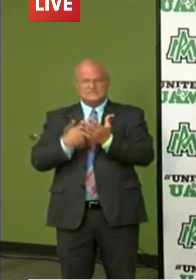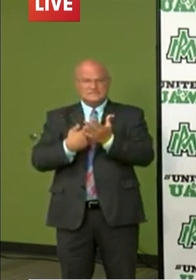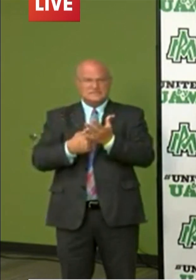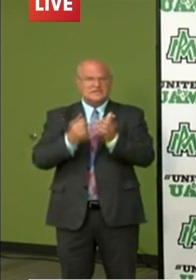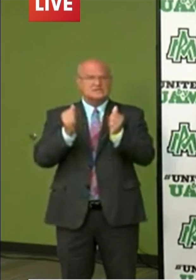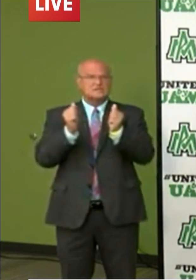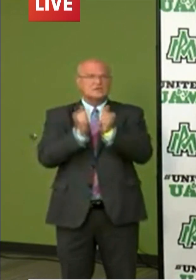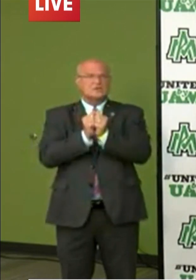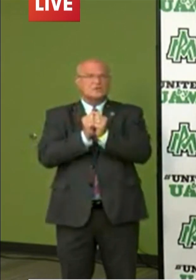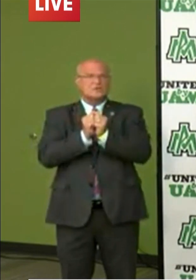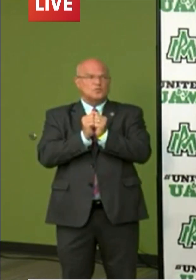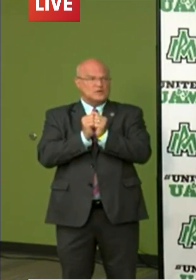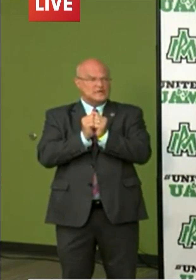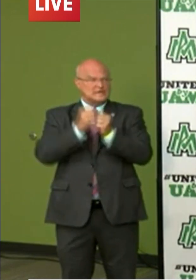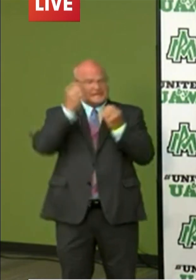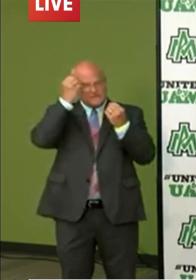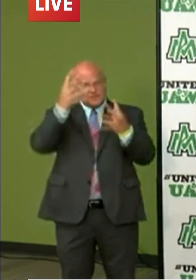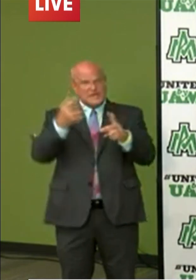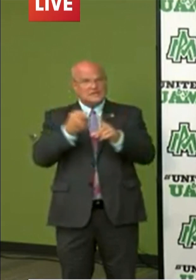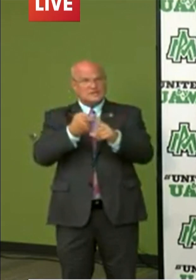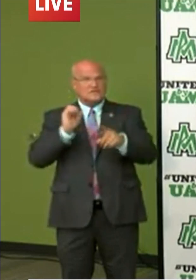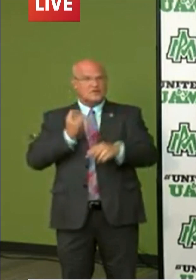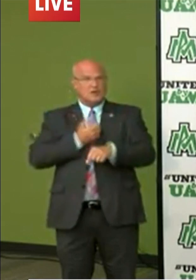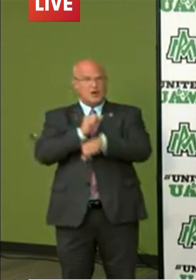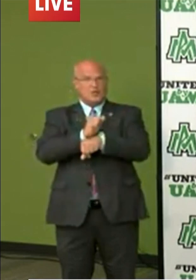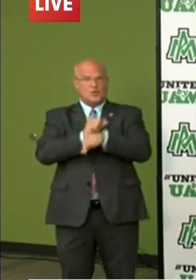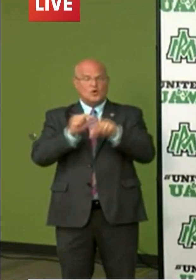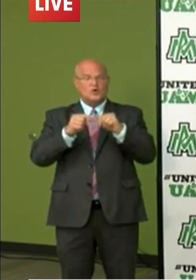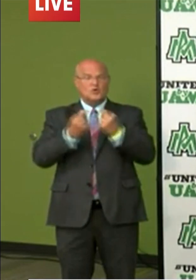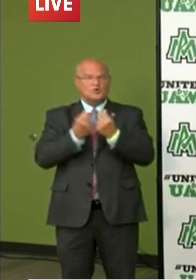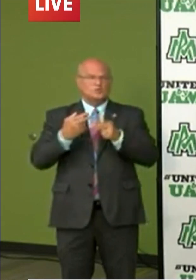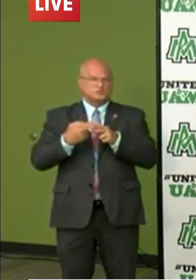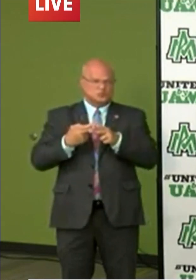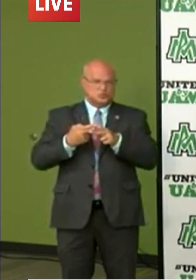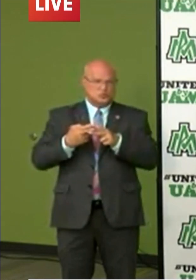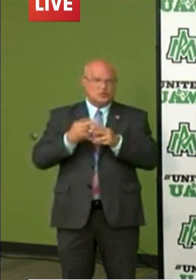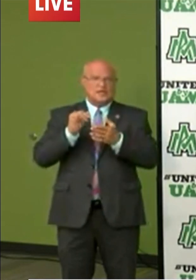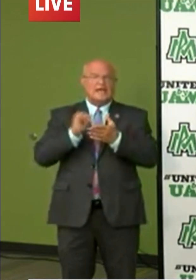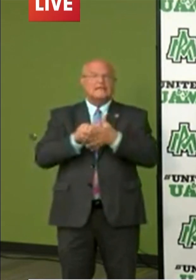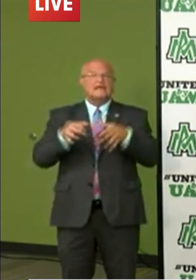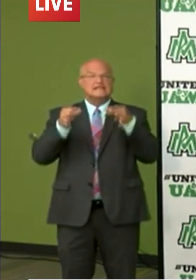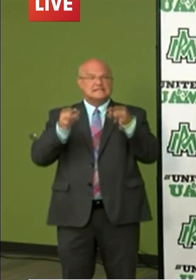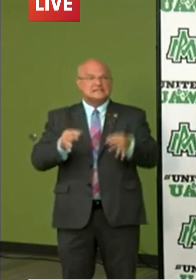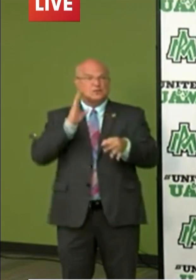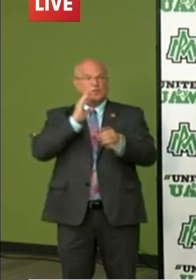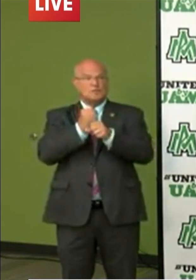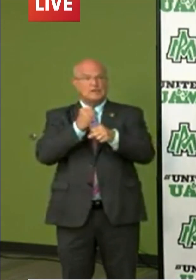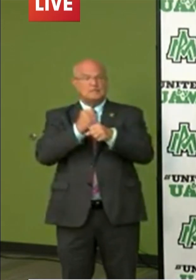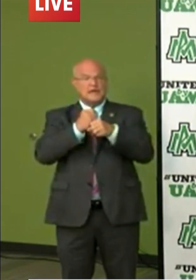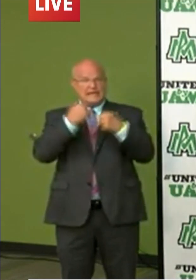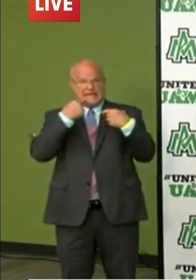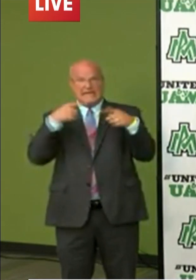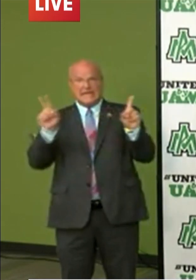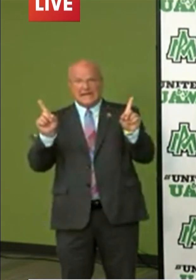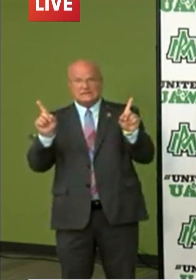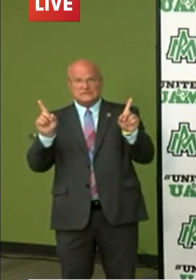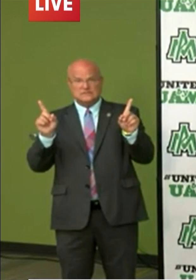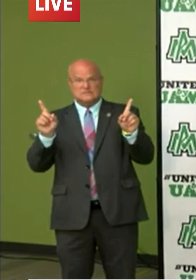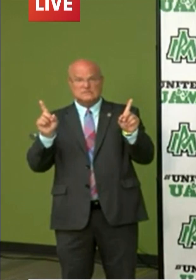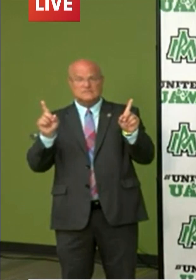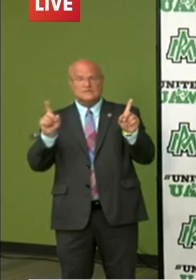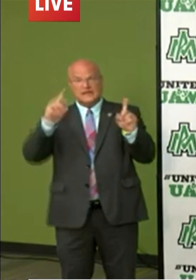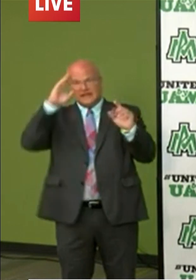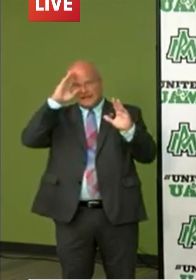discussion with and information from our working group very soon, and that decision will be made and announced.